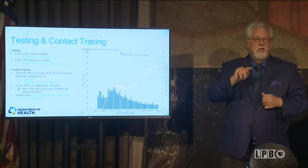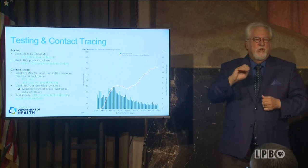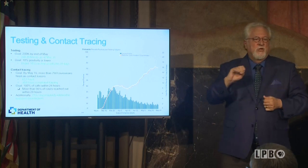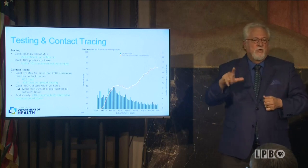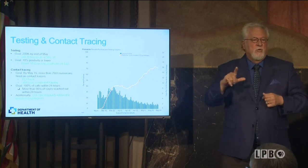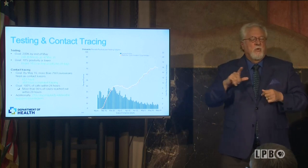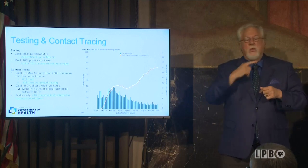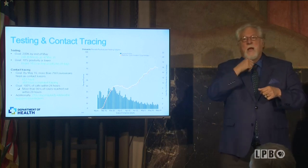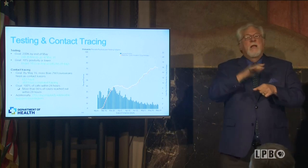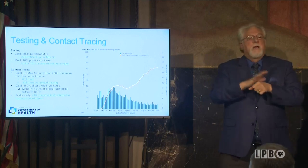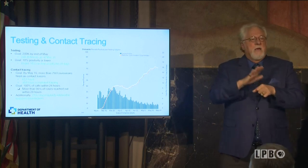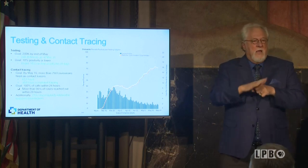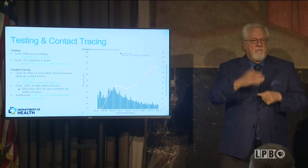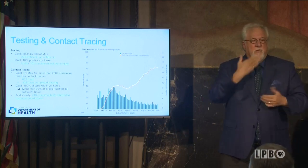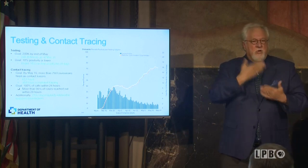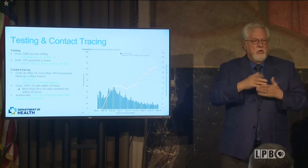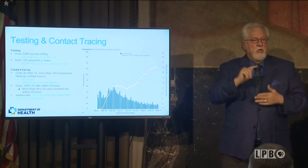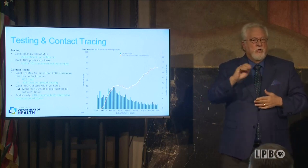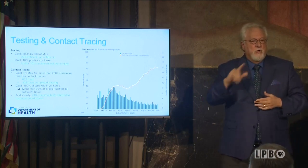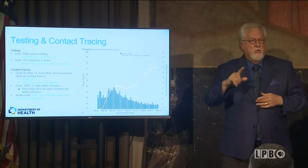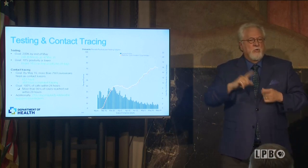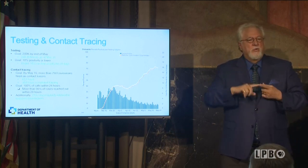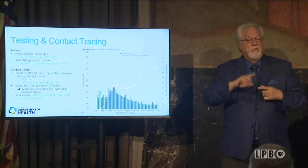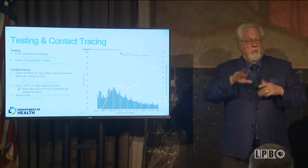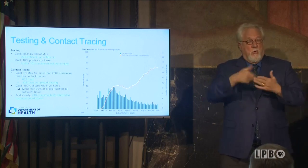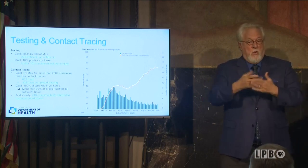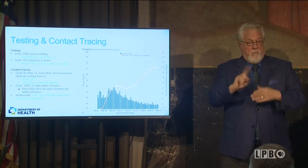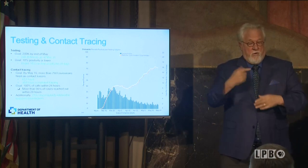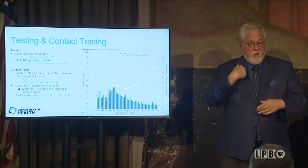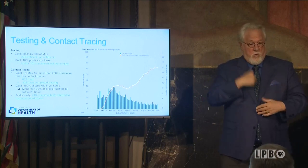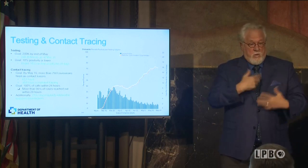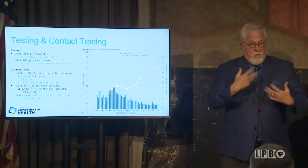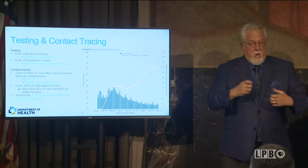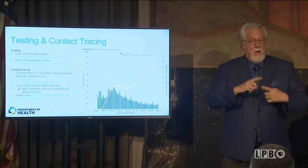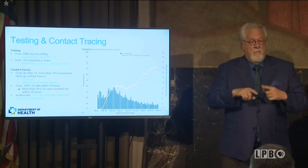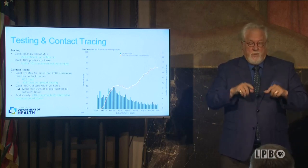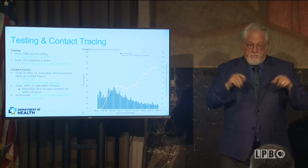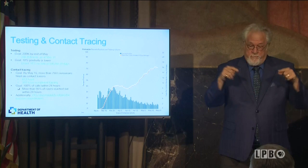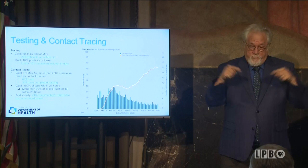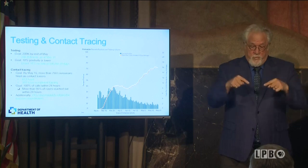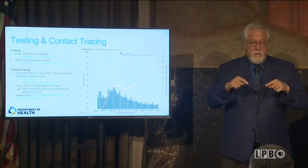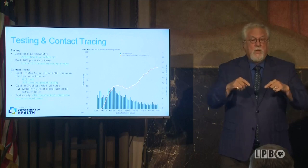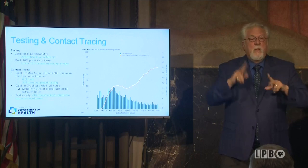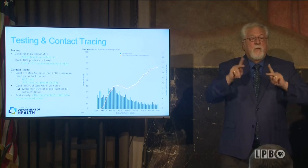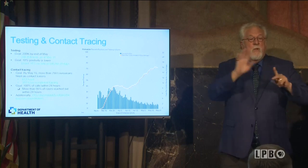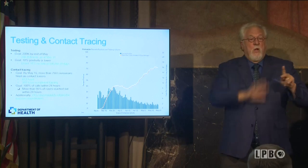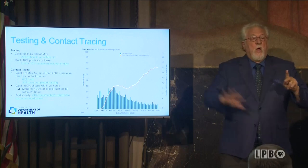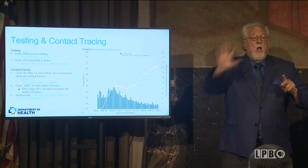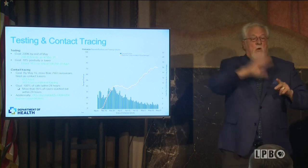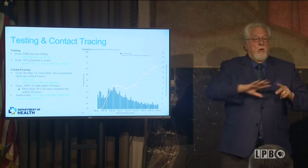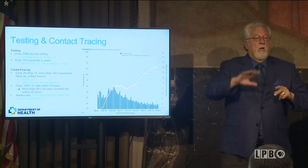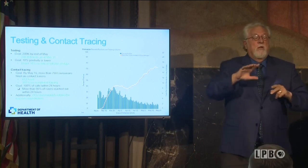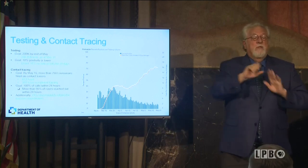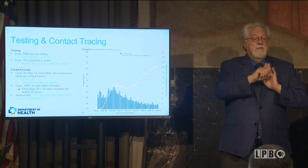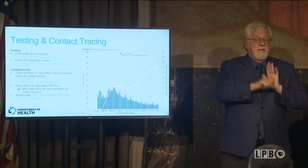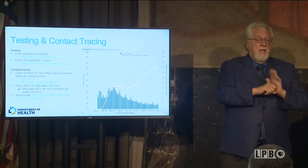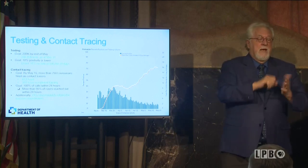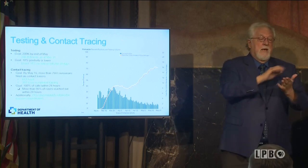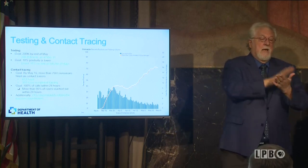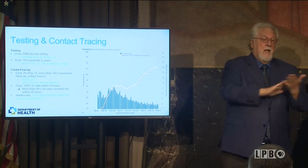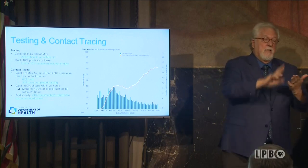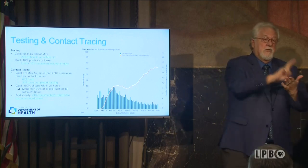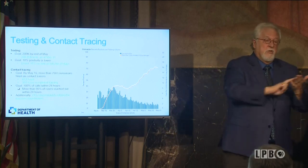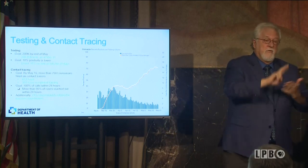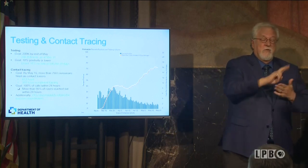to get to where we need to be with our testing. And the real drive was people across the state, academic partners, private